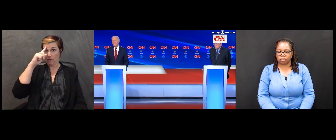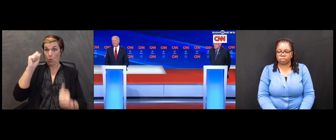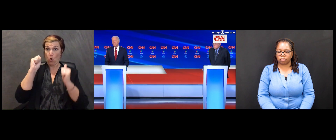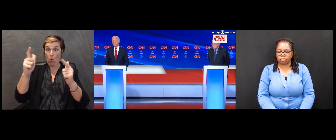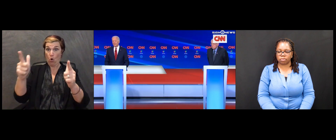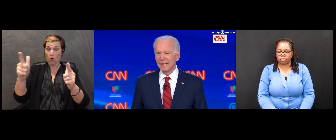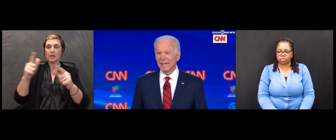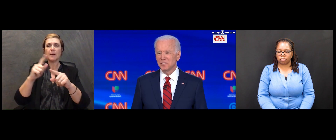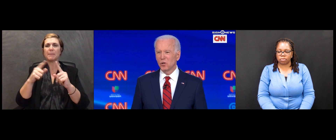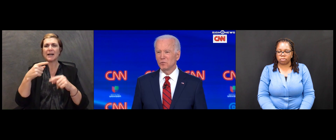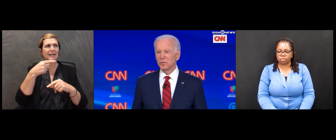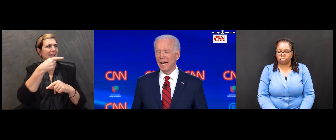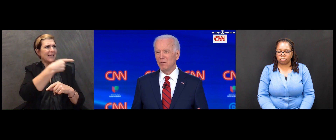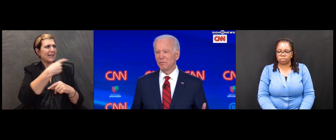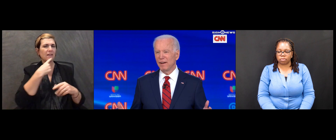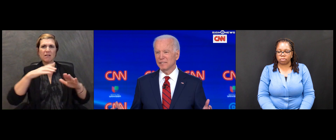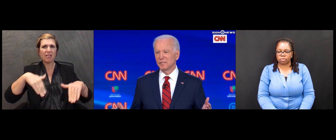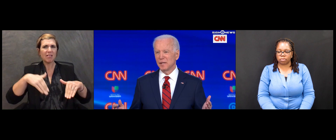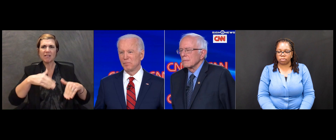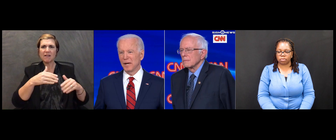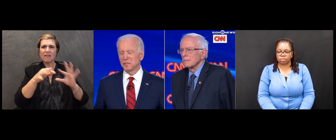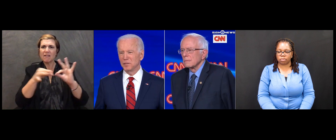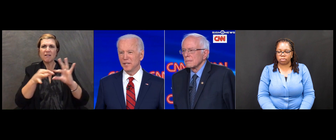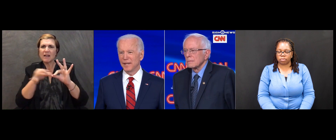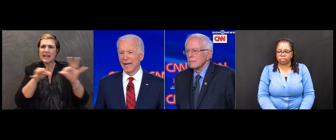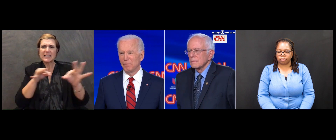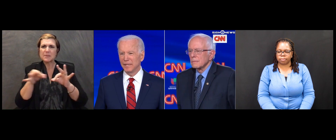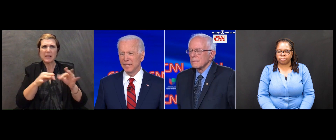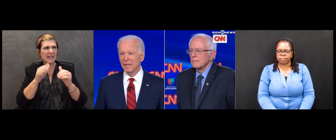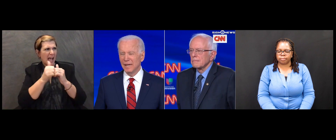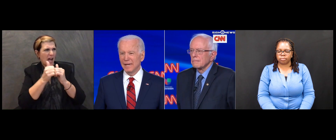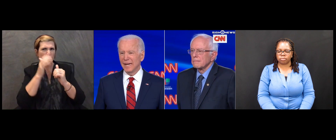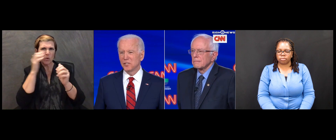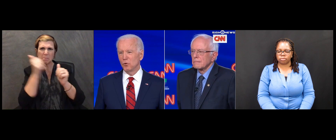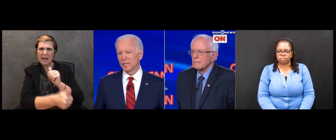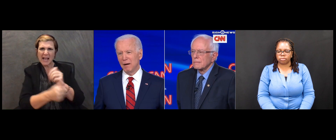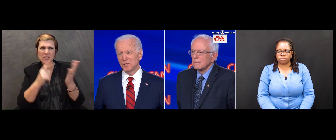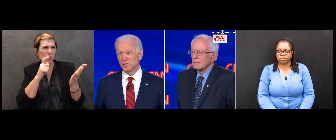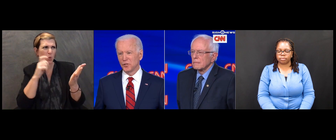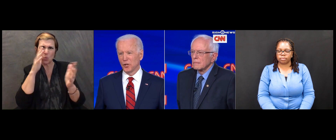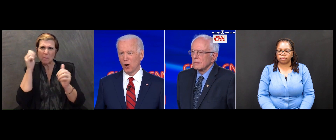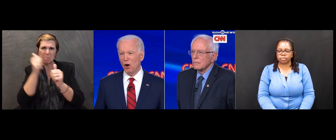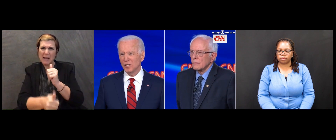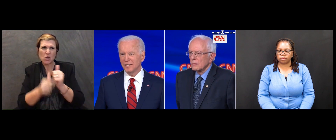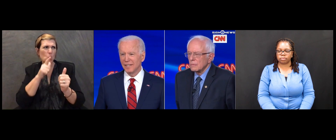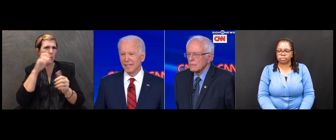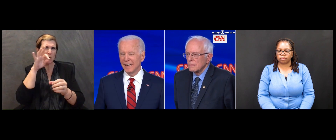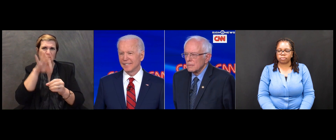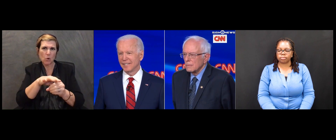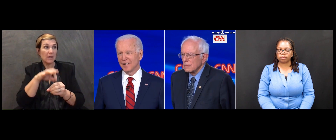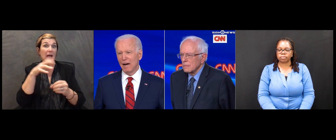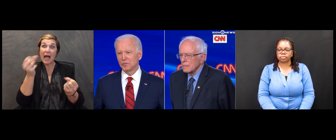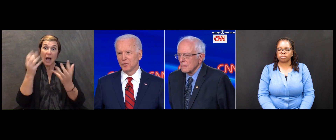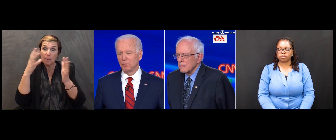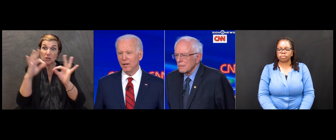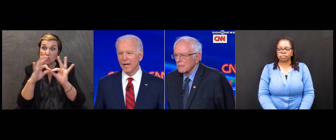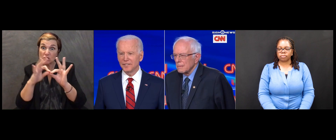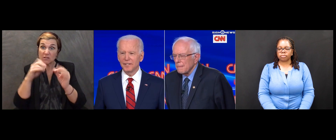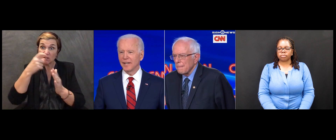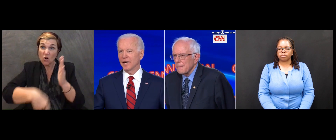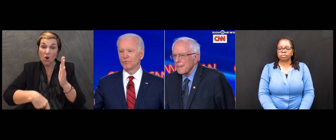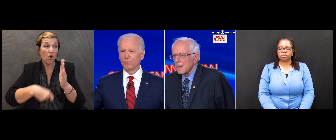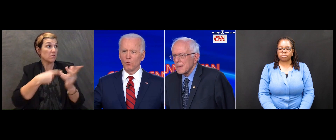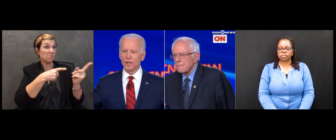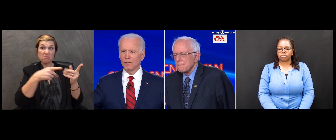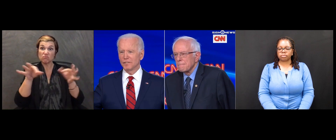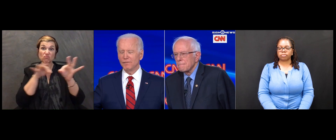get it passed. He hasn't told you how, in fact, there's any possibility of that happening. He hadn't told you how much it's going to cost. He hadn't told you how it's going to apply. It